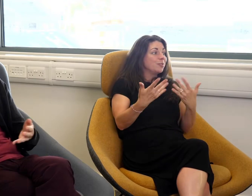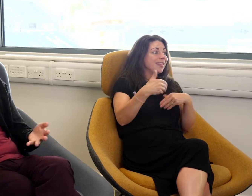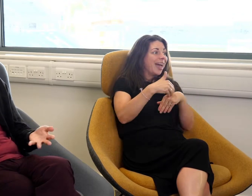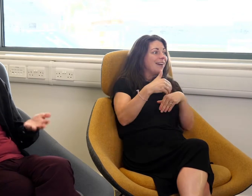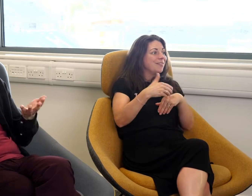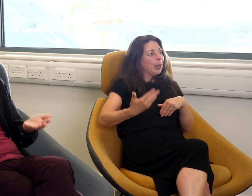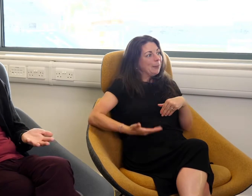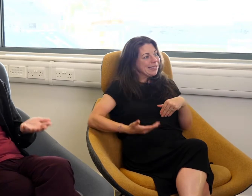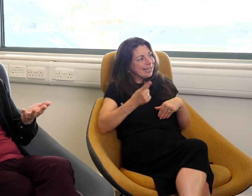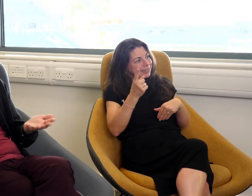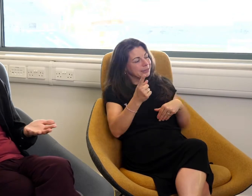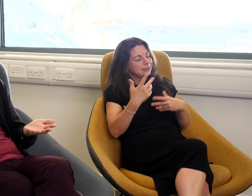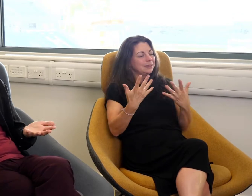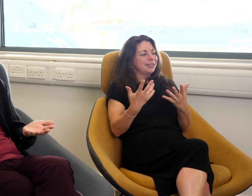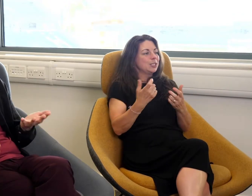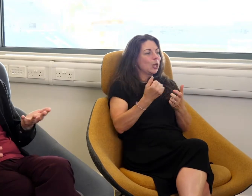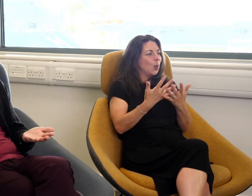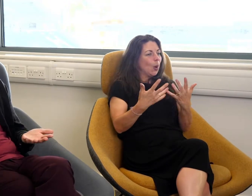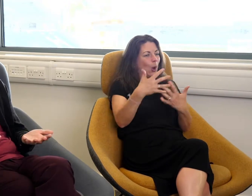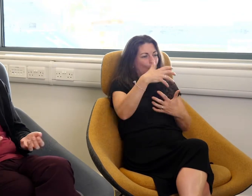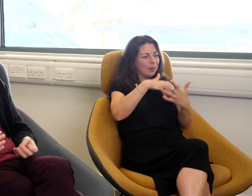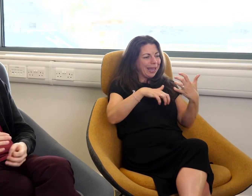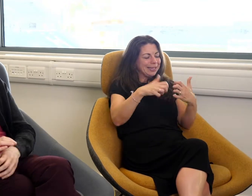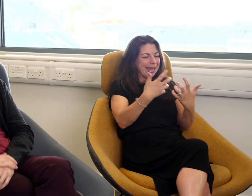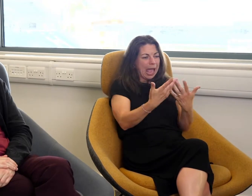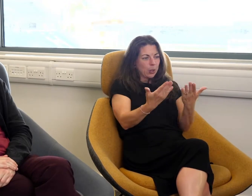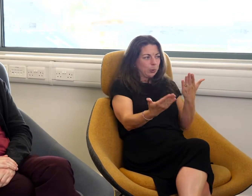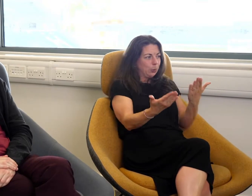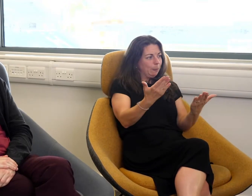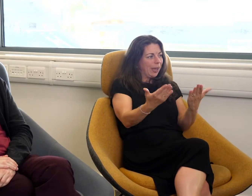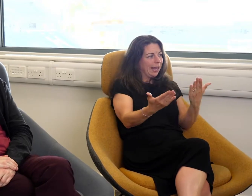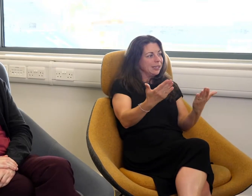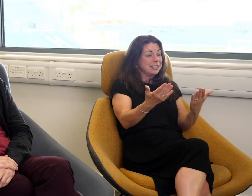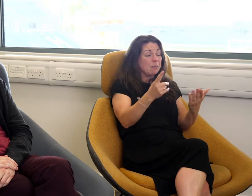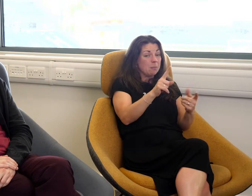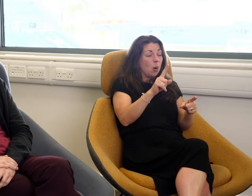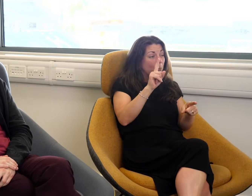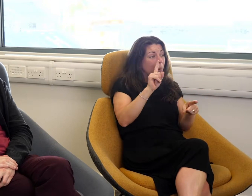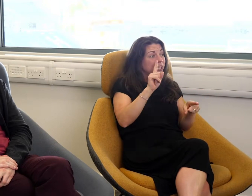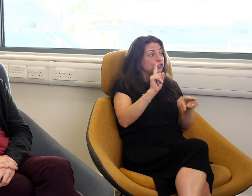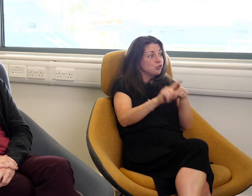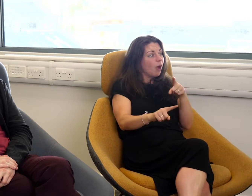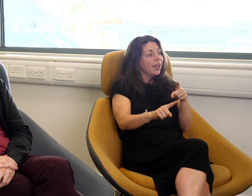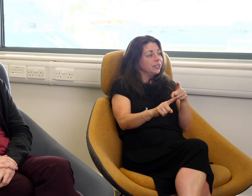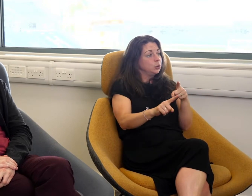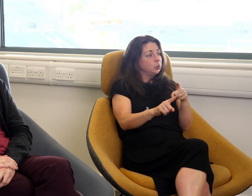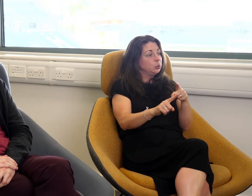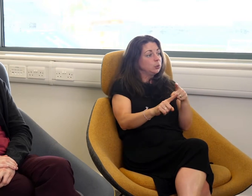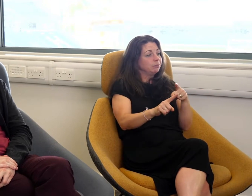there's lots of very complicated things we have to juggle and balance. But we're really trying to prioritise the cost of living because it's affecting